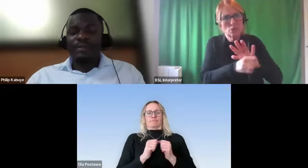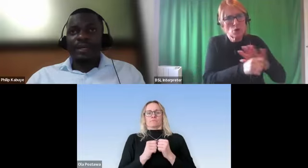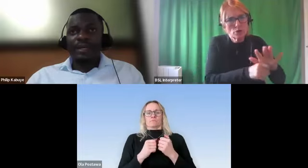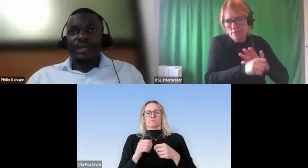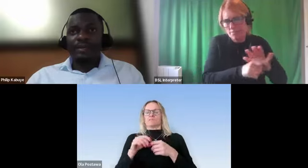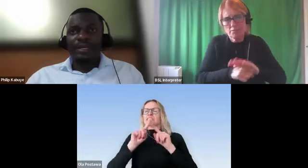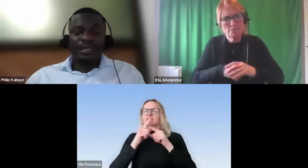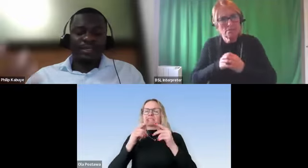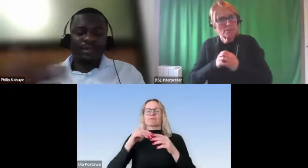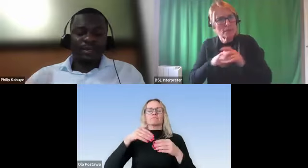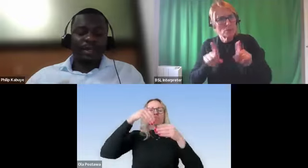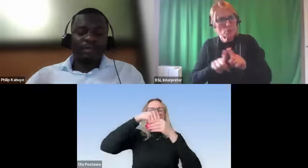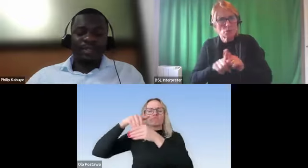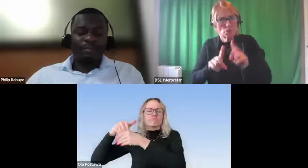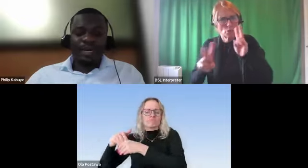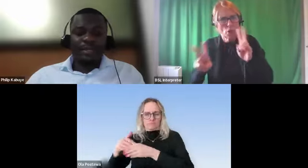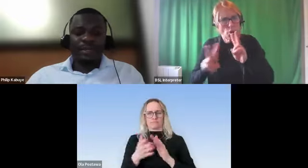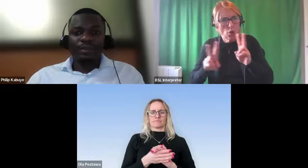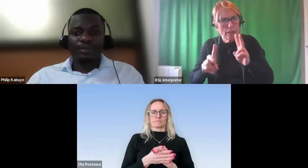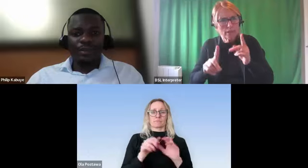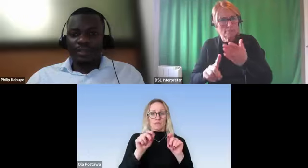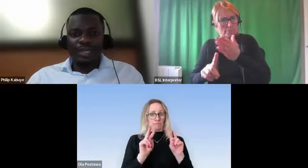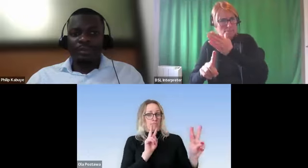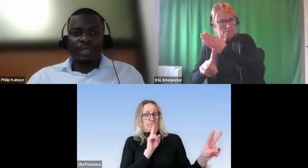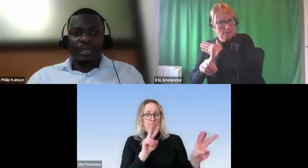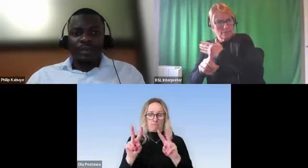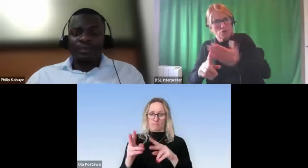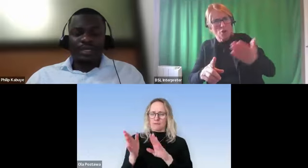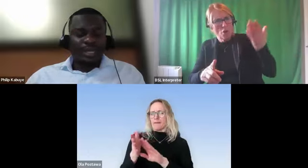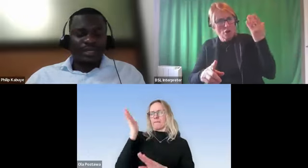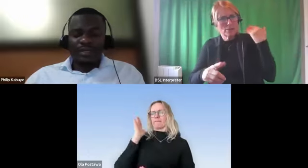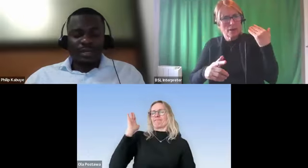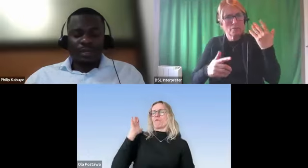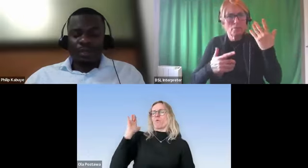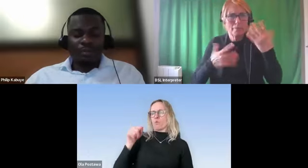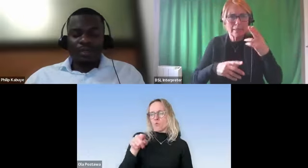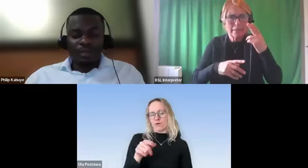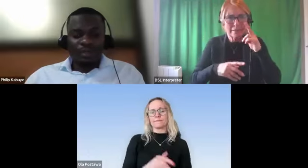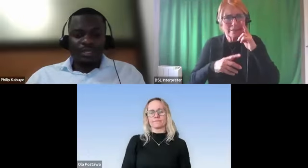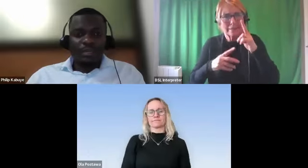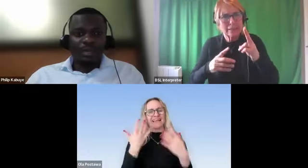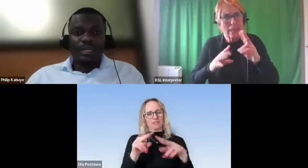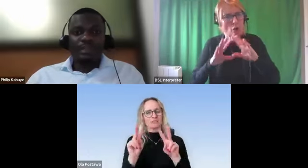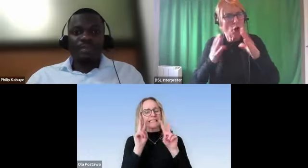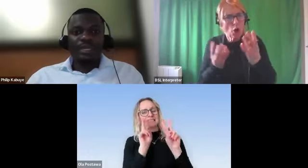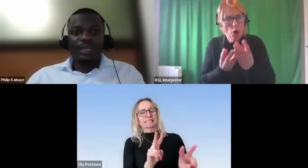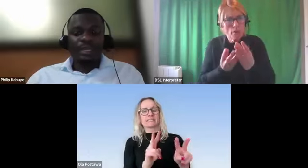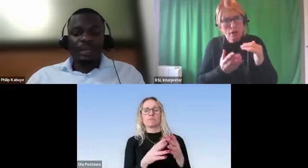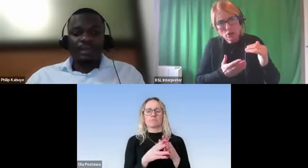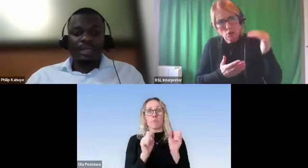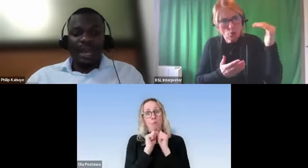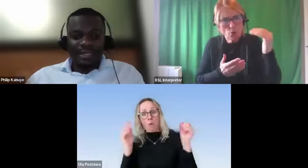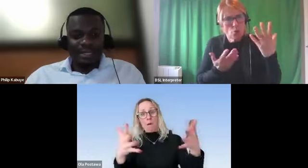And looking at going a bit back for a long time, we've witnessed the global north or the Western world